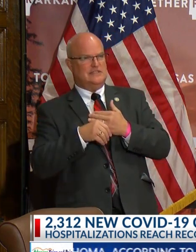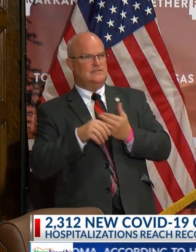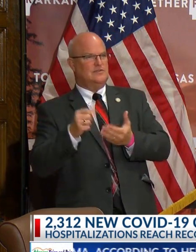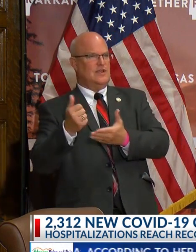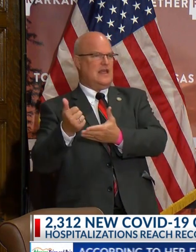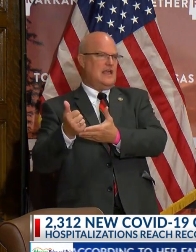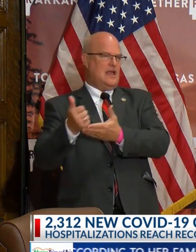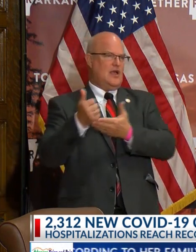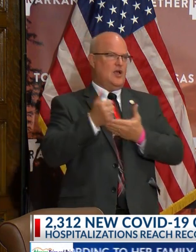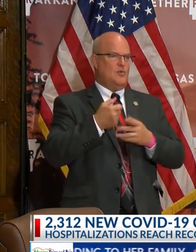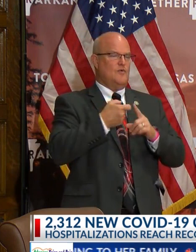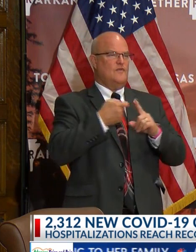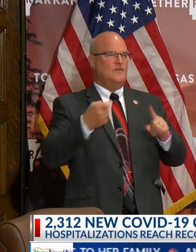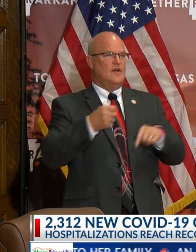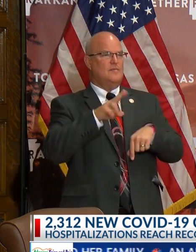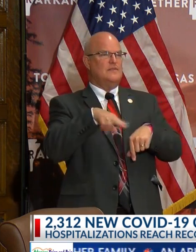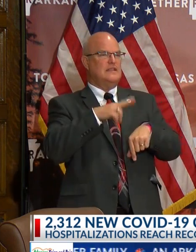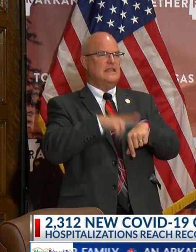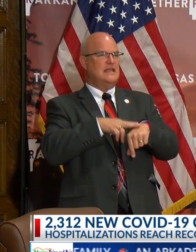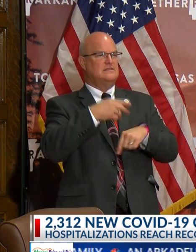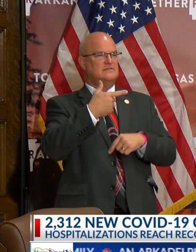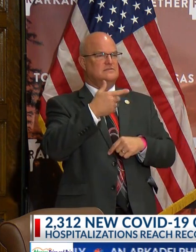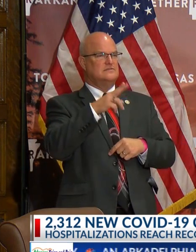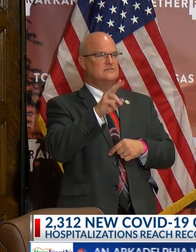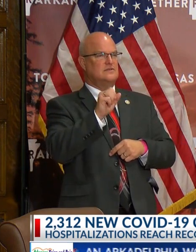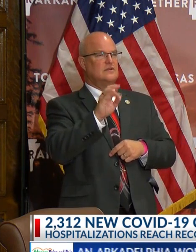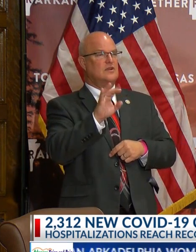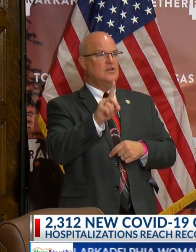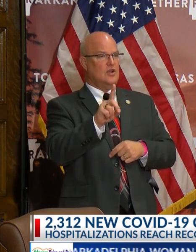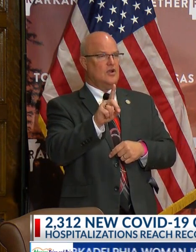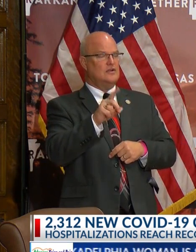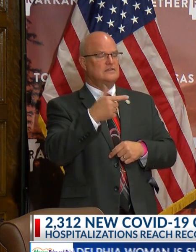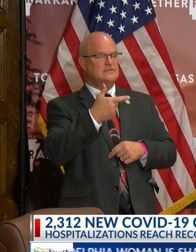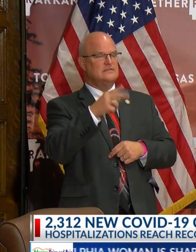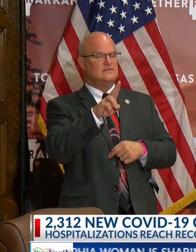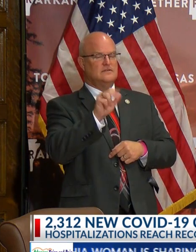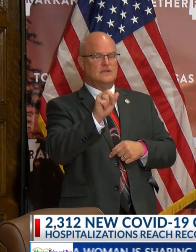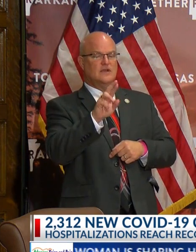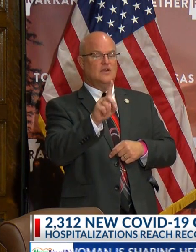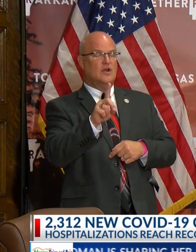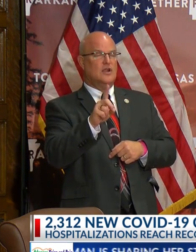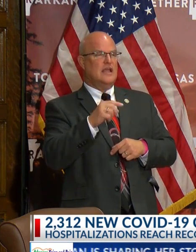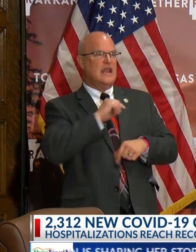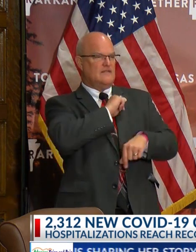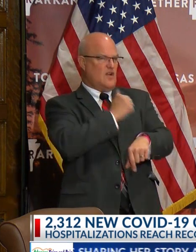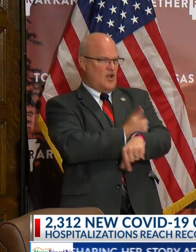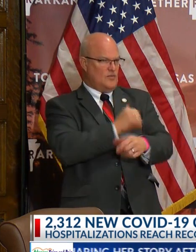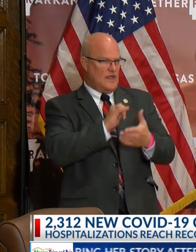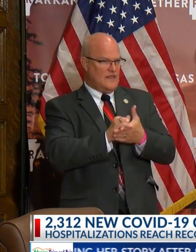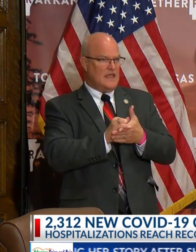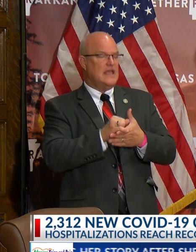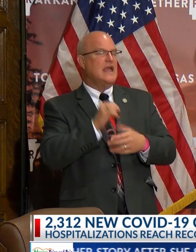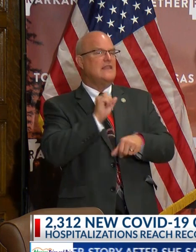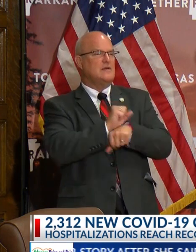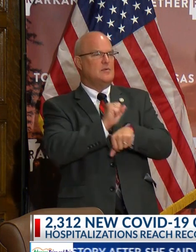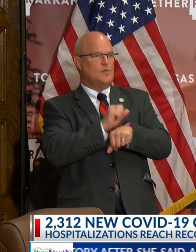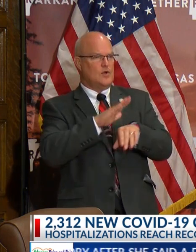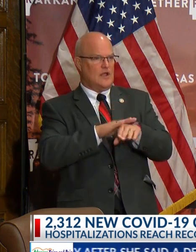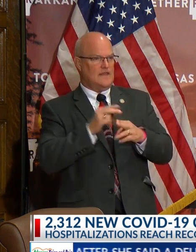help from the National Guard. And so I've authorized that, and they'll be working on that deployment in the